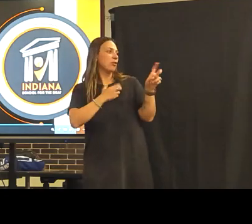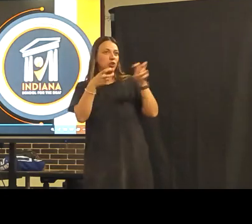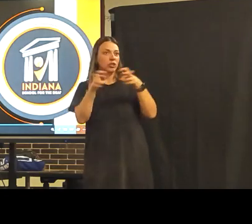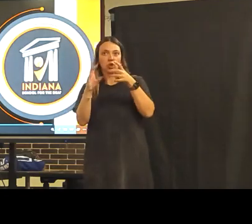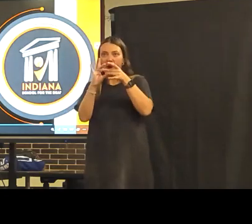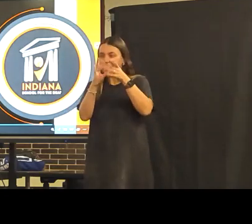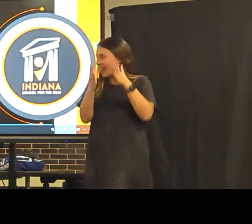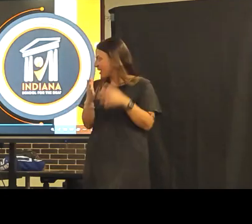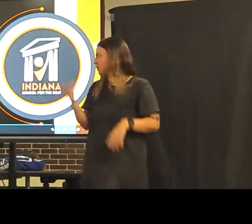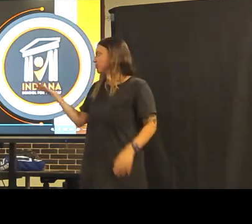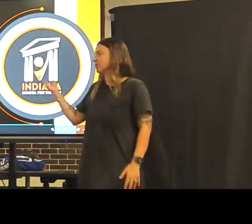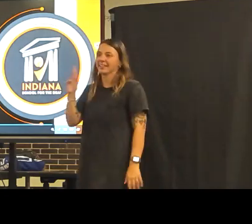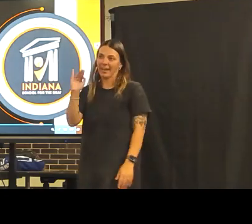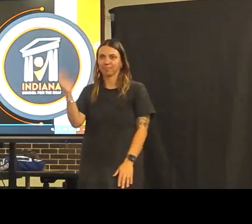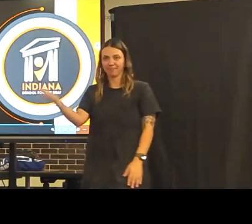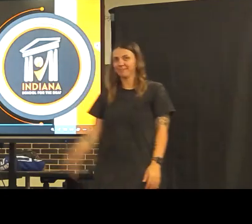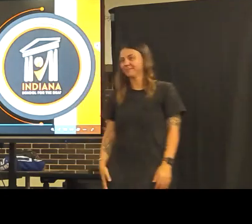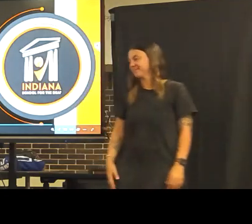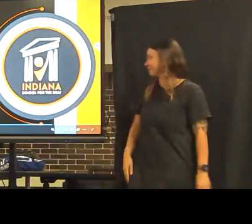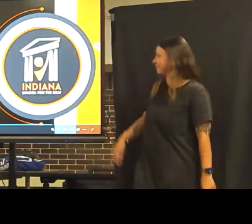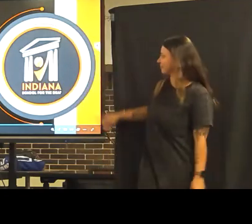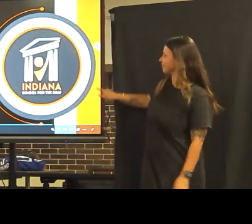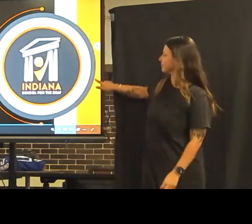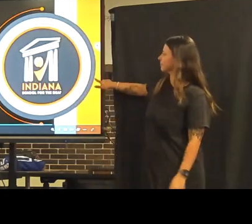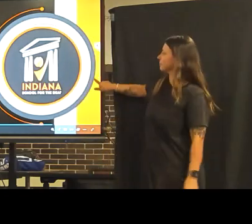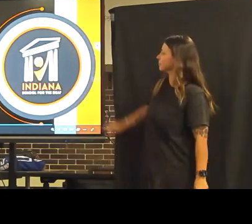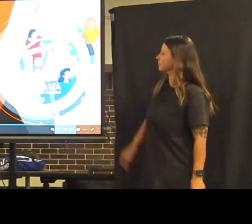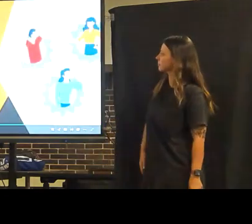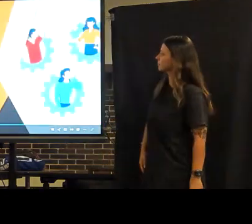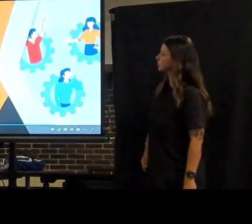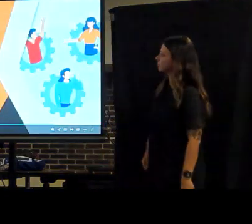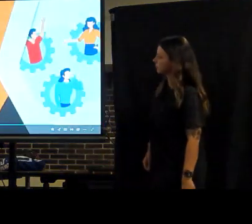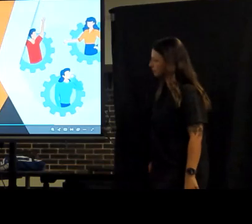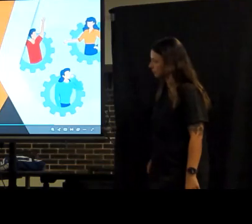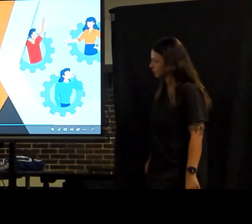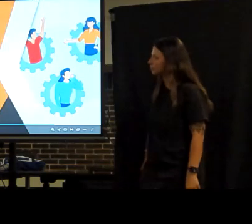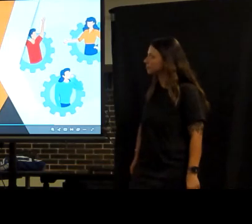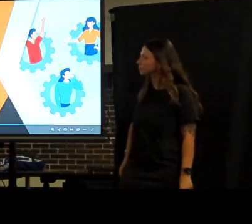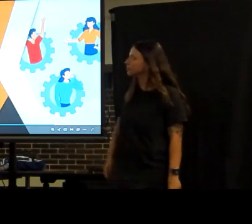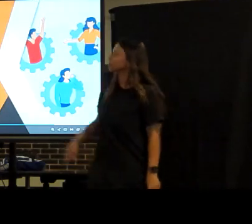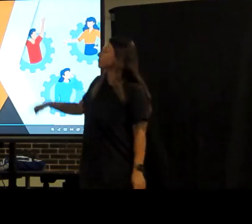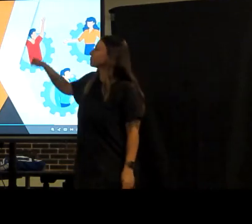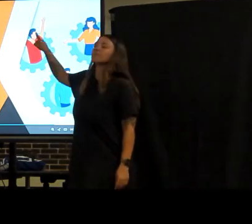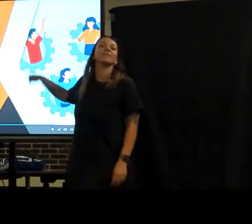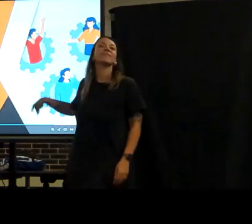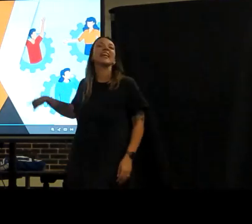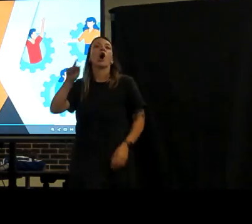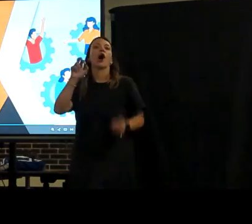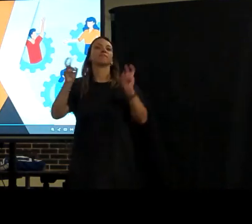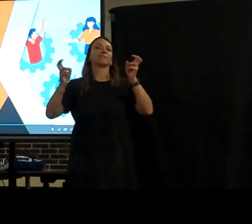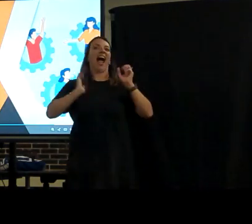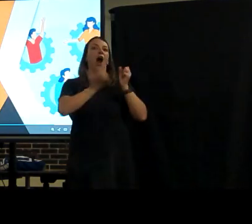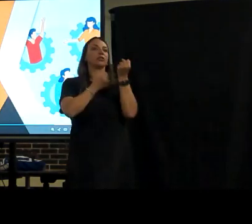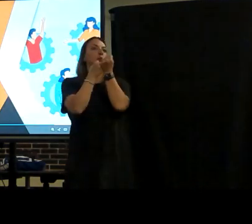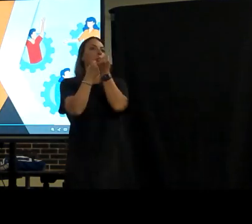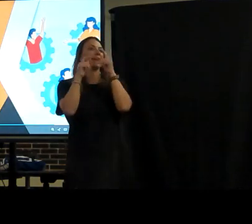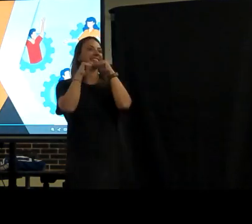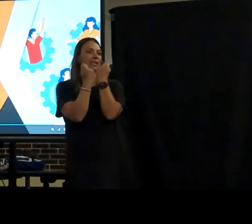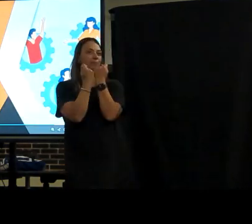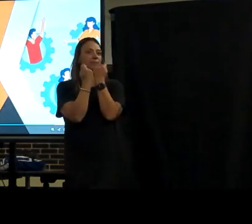Maria Callum White is our assistant principal. Mimi Fetzer that you met earlier, transition and guidance counselor, and of course Kim Kaus is our